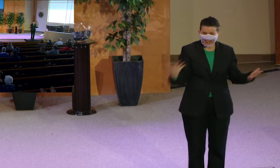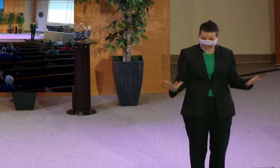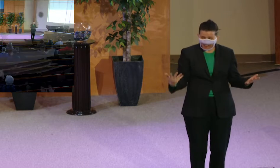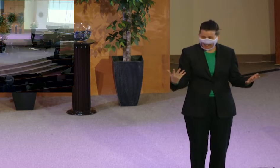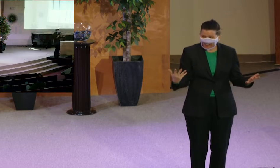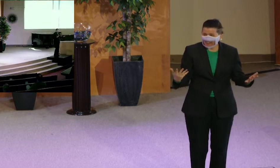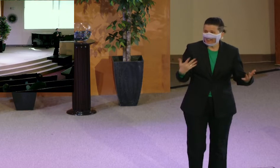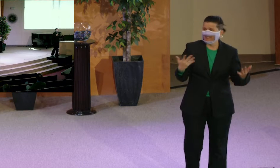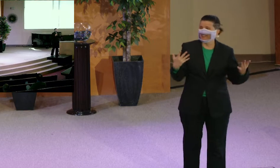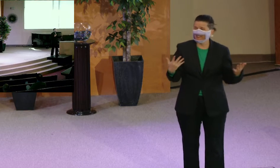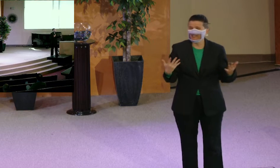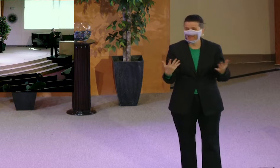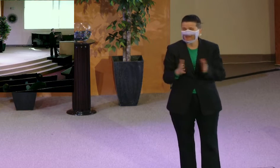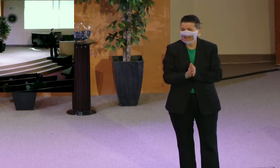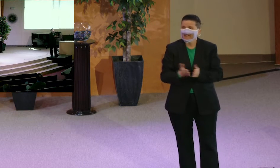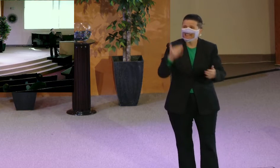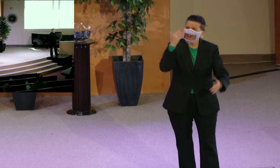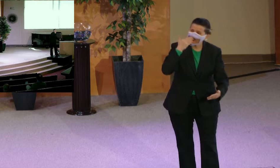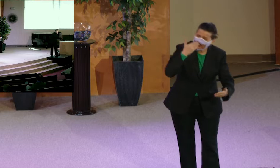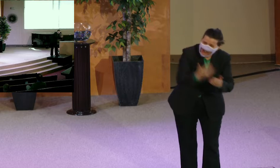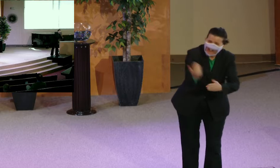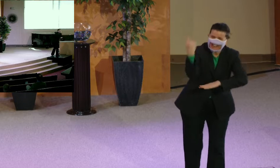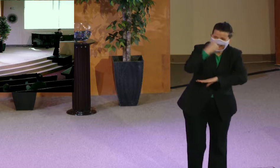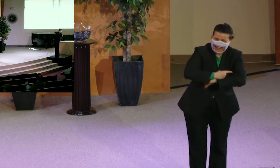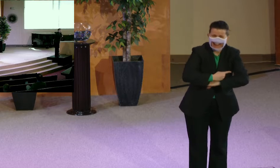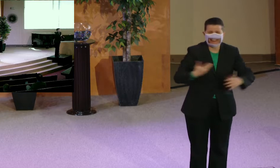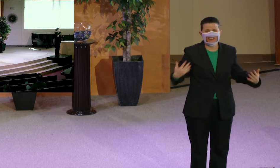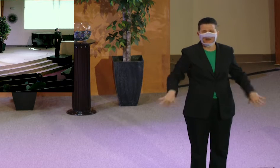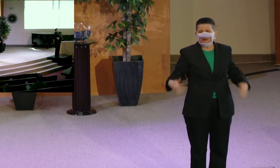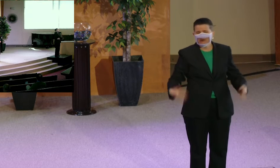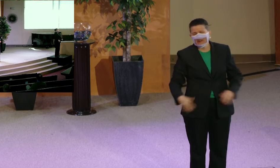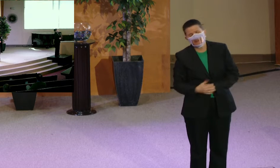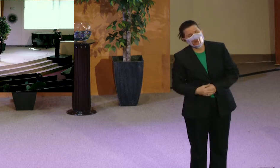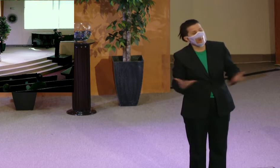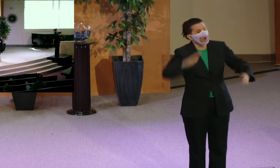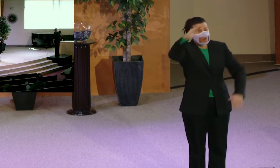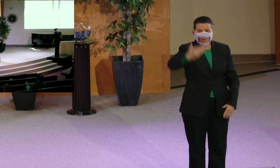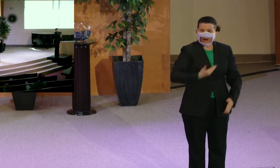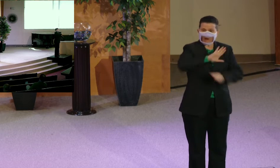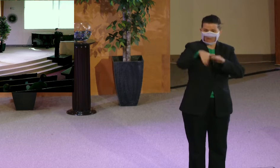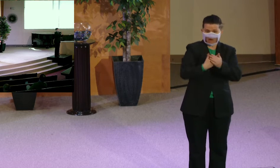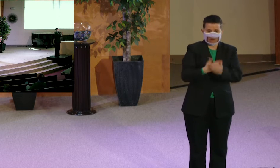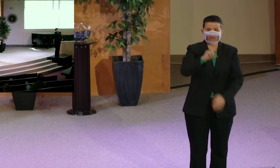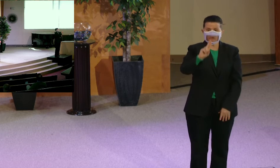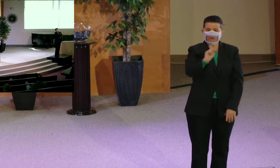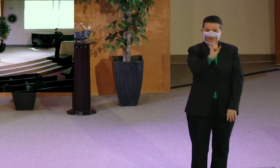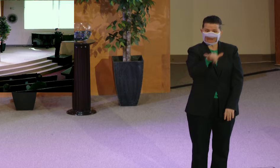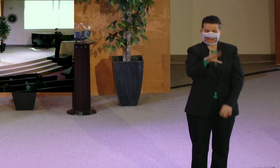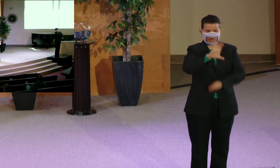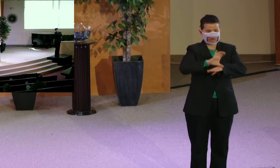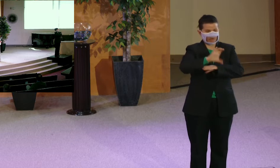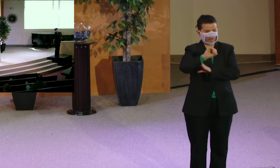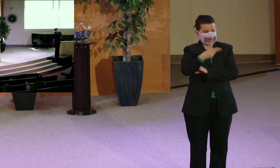good day. It's a good day. Welcome, everyone, to Unity Church of the Hills. It's a pleasure to see